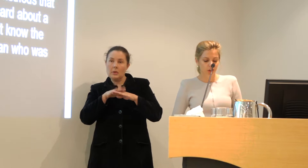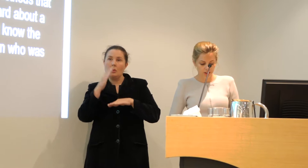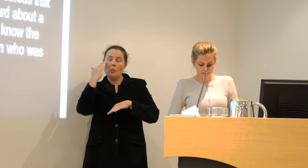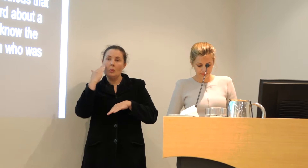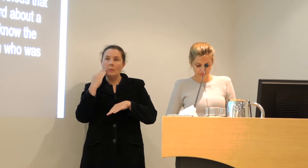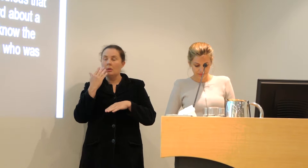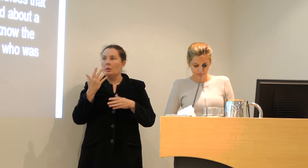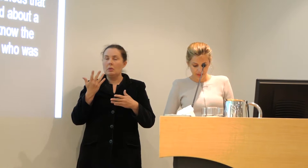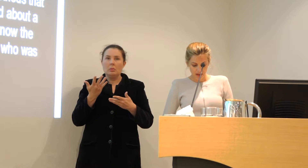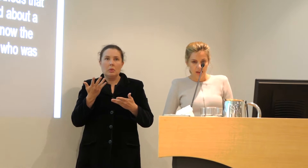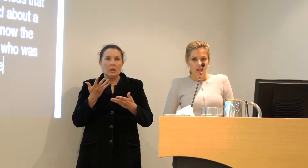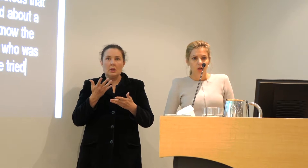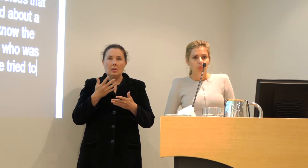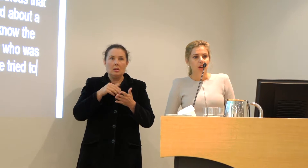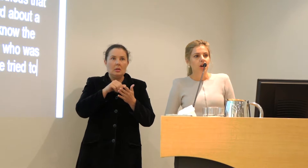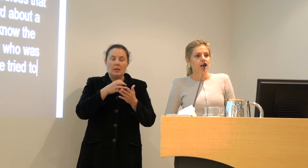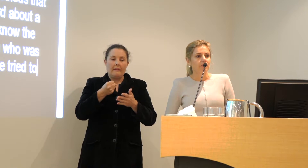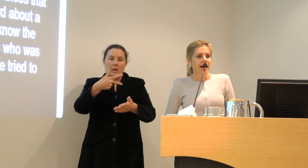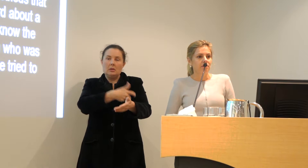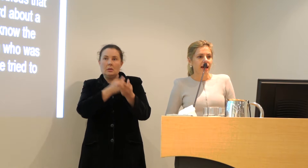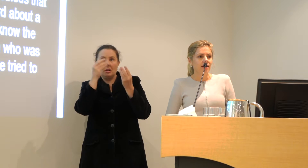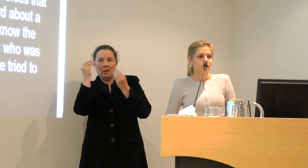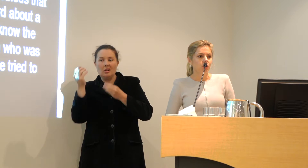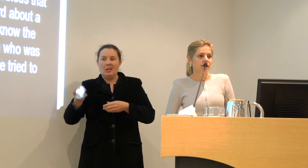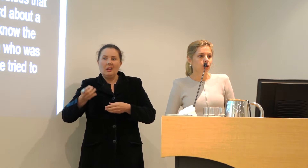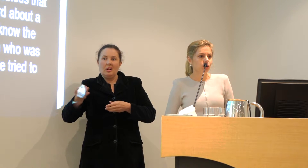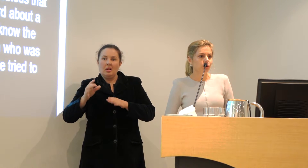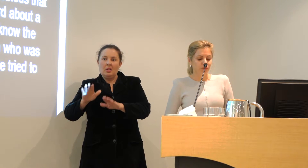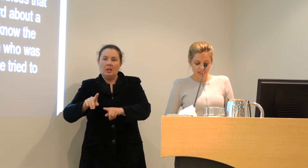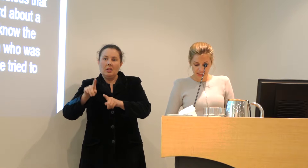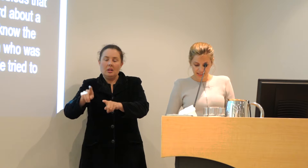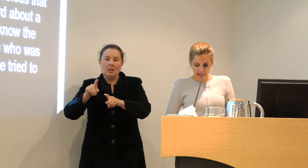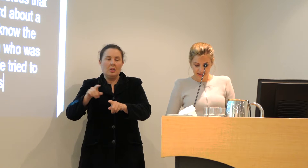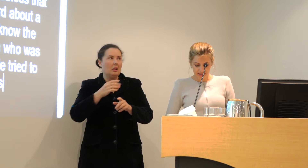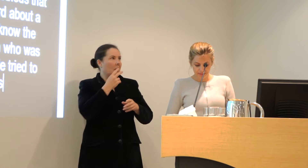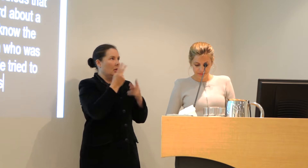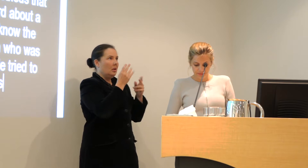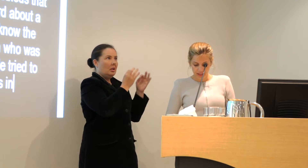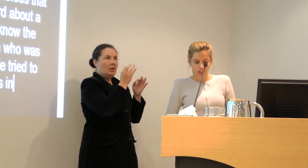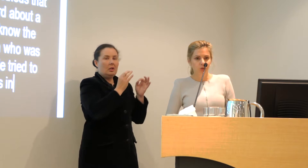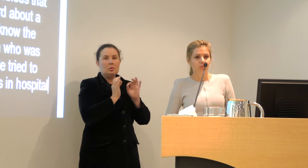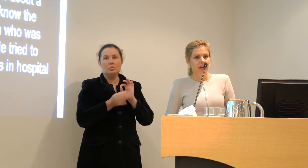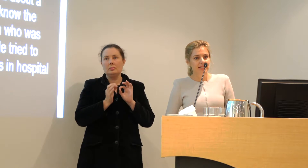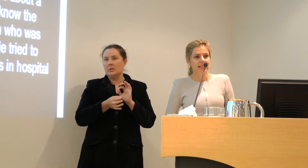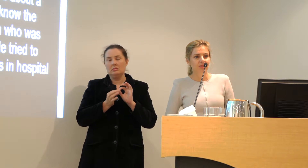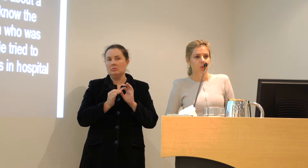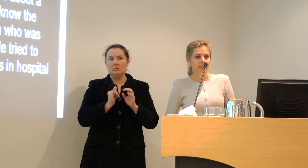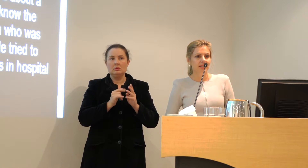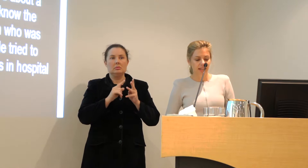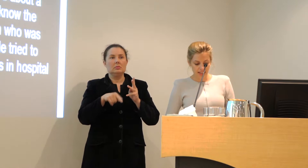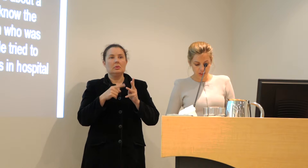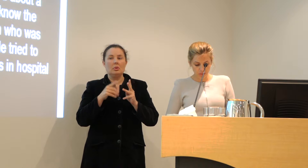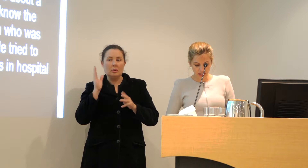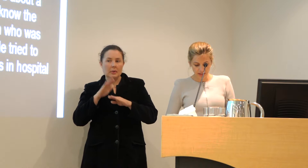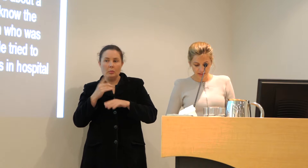interpreter for her. We heard about a man who was in hospital for 6 days and who repeatedly